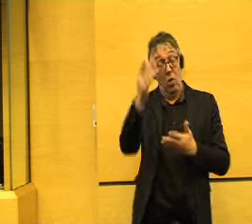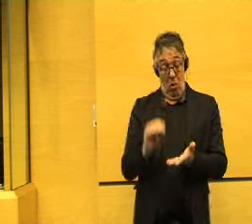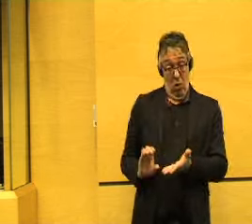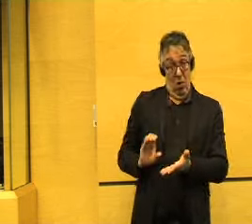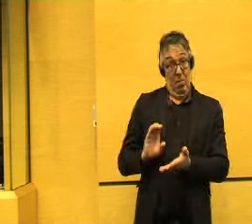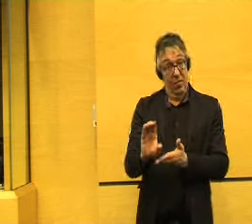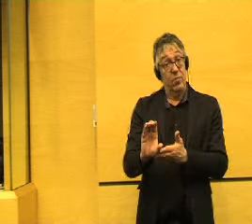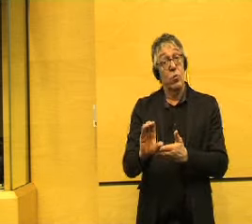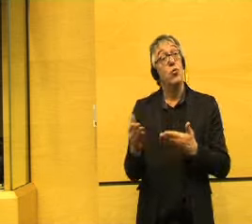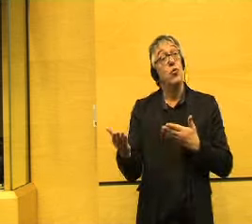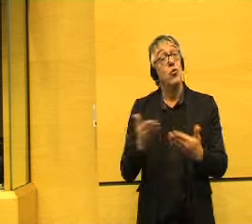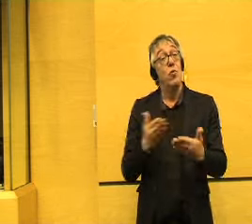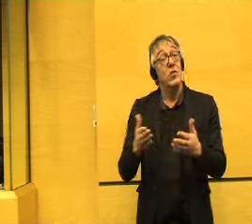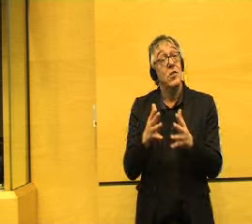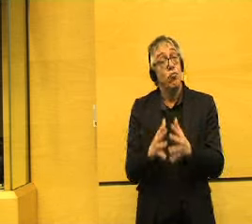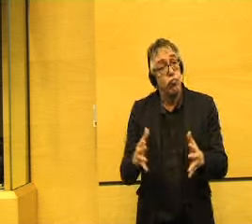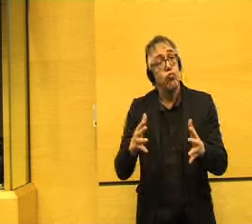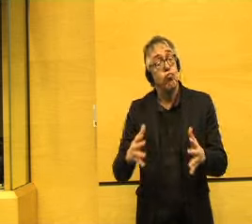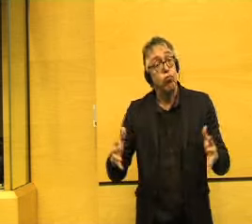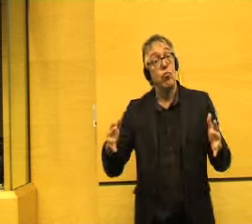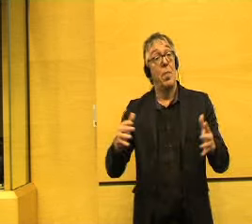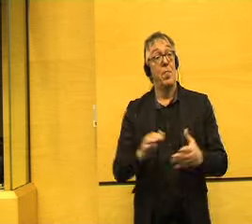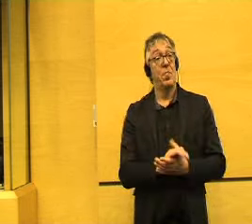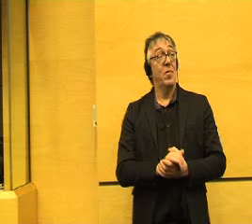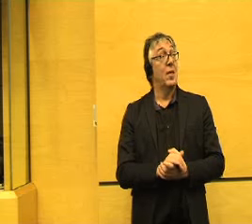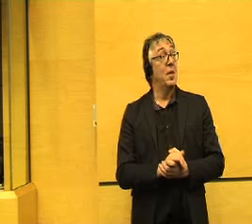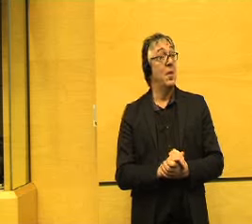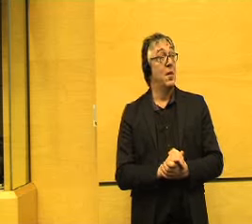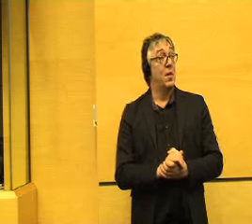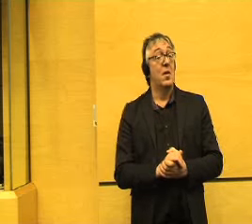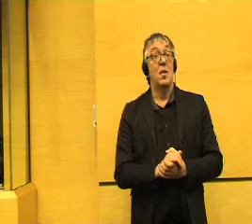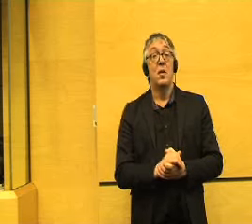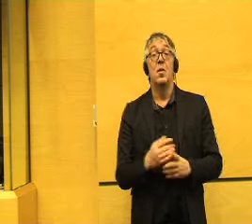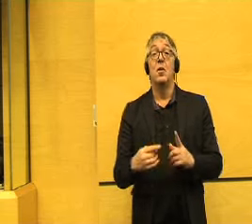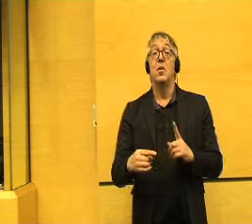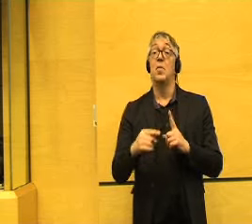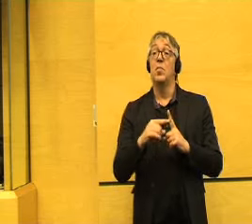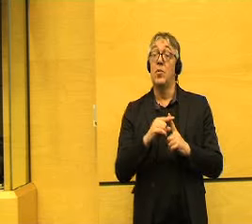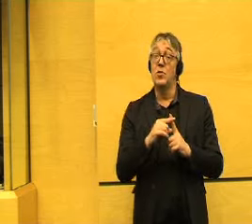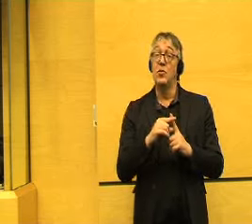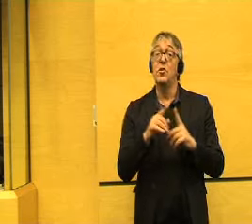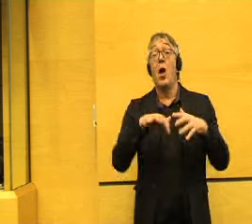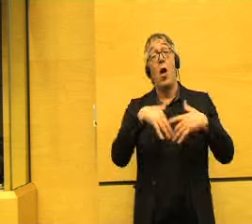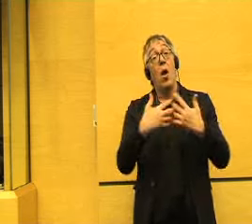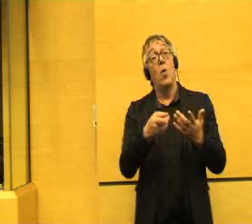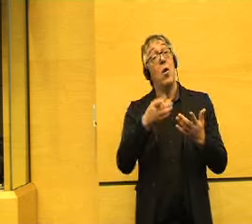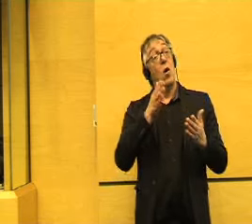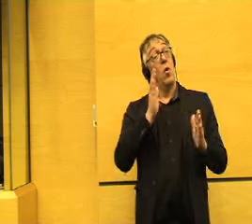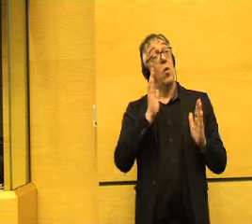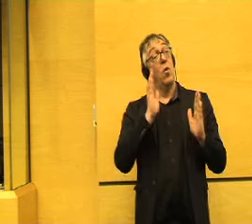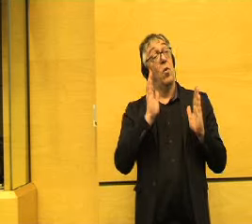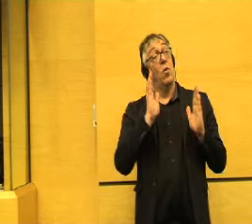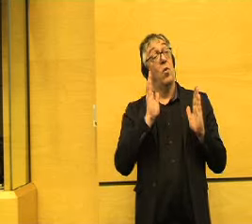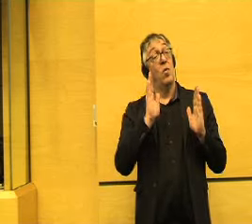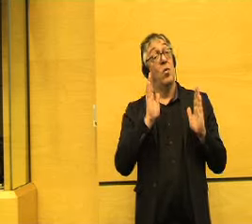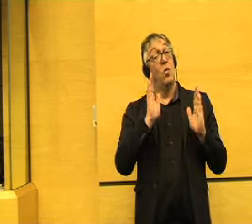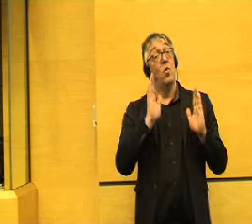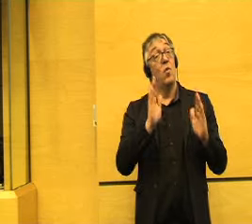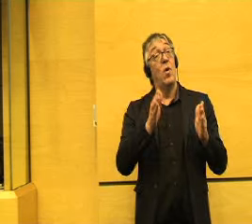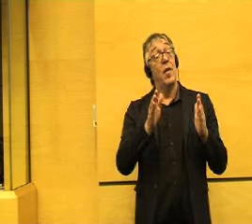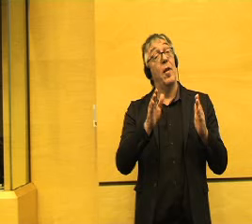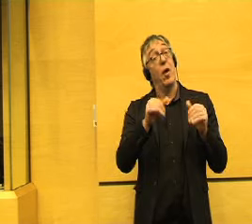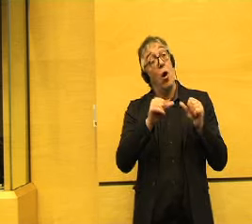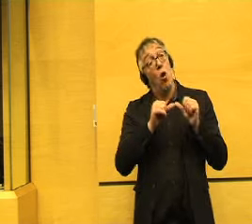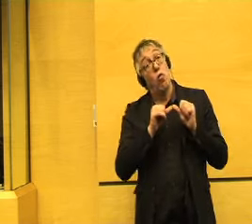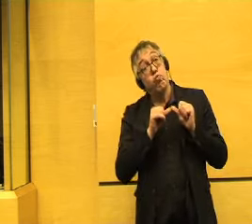availability, as well as the legal provision in power in relation to safeguards and procedures to apply for this service on an